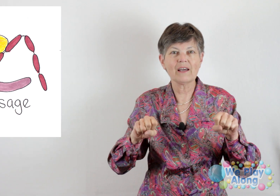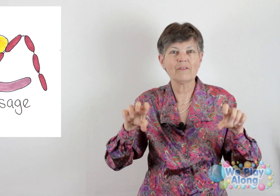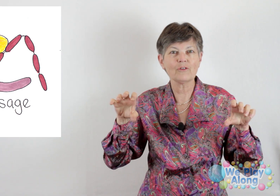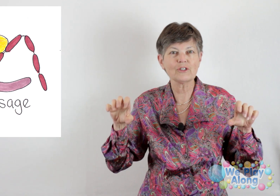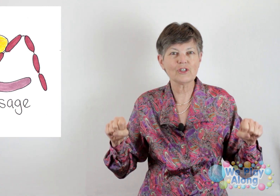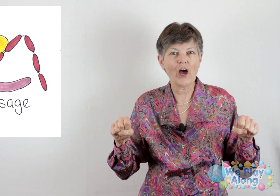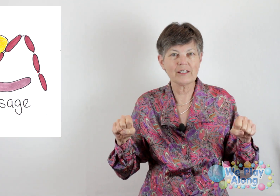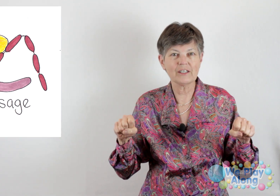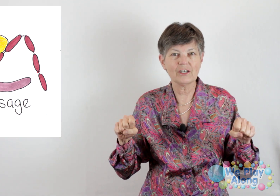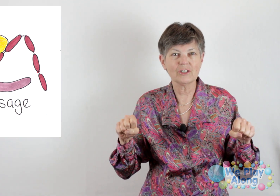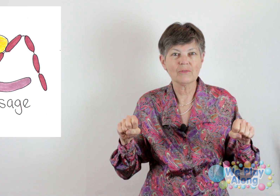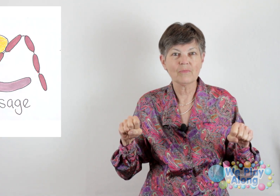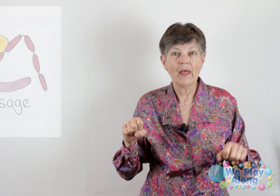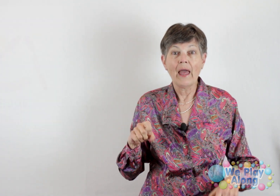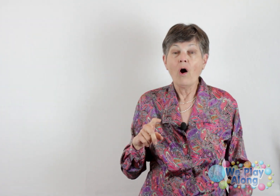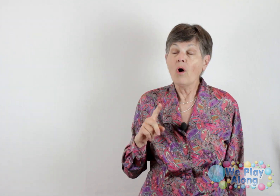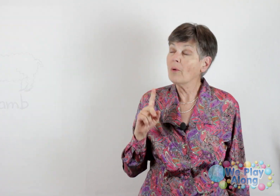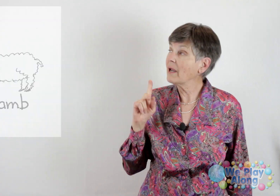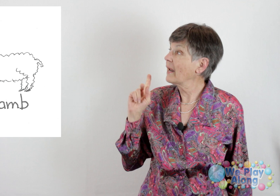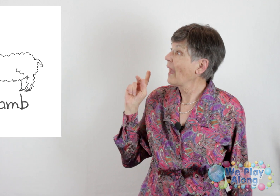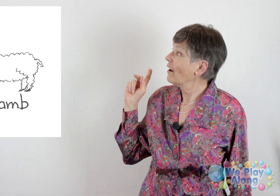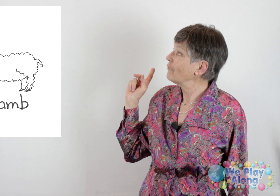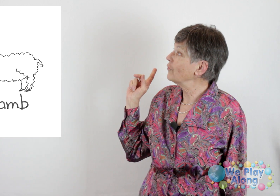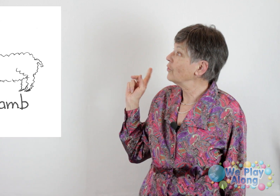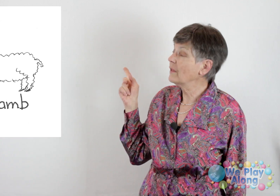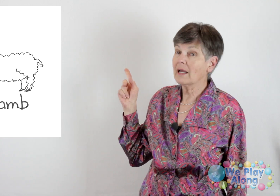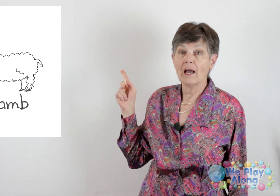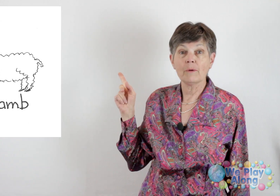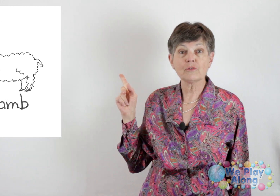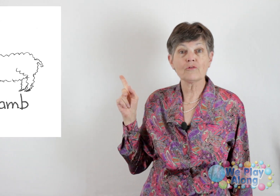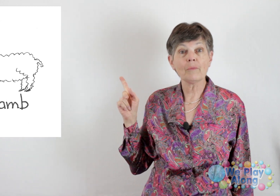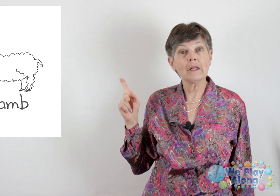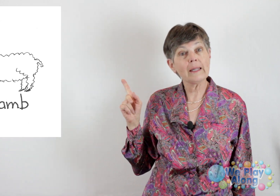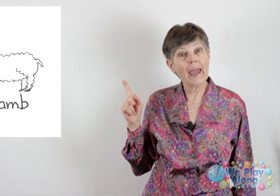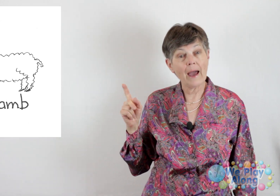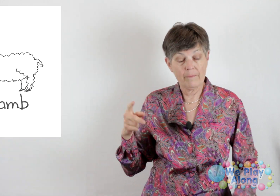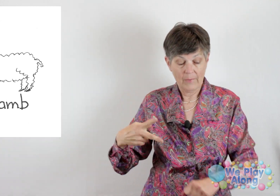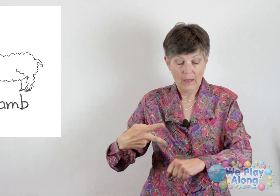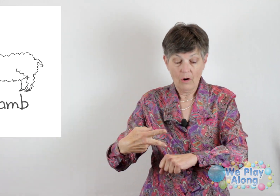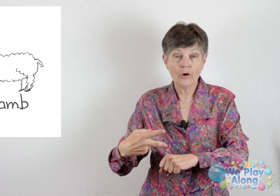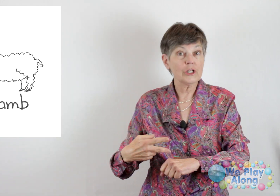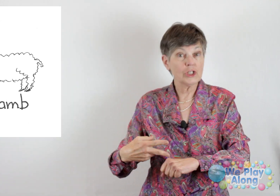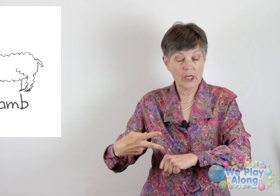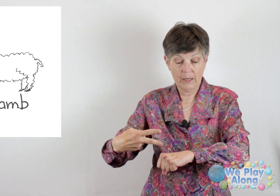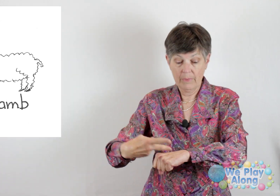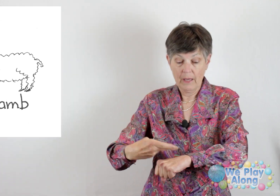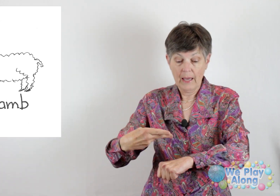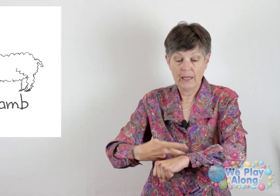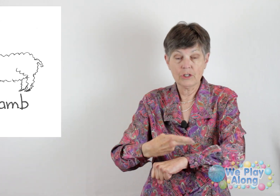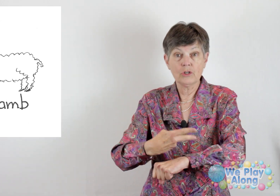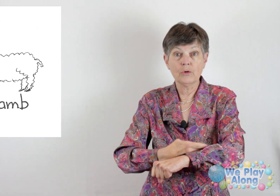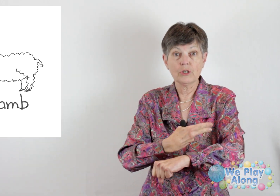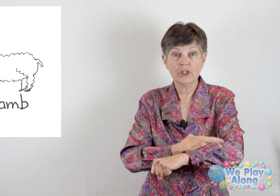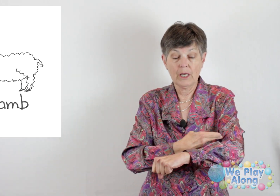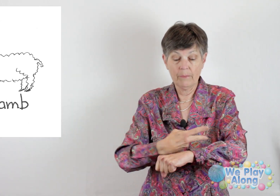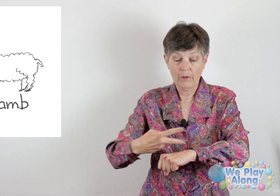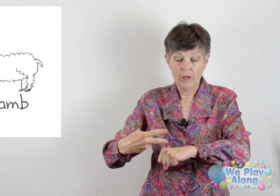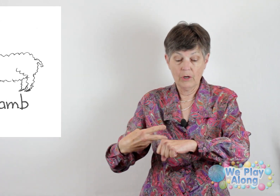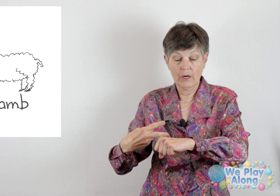sign for sausage. Or we could have food that comes from a lamb or a sheep. And to do a sheep, you're going to